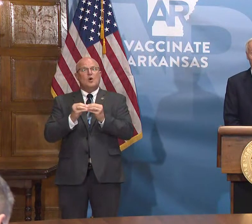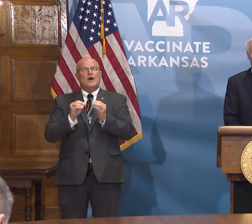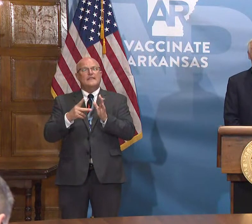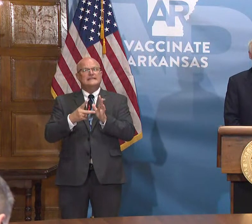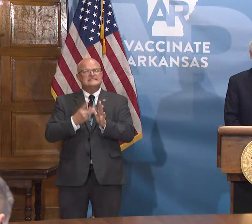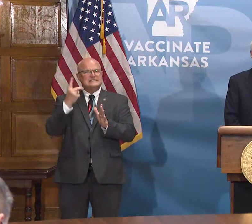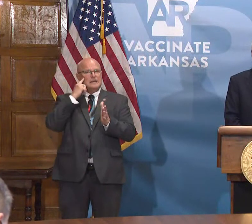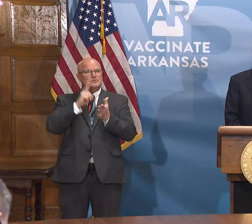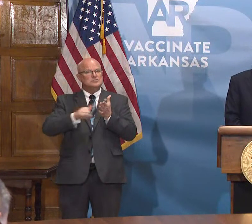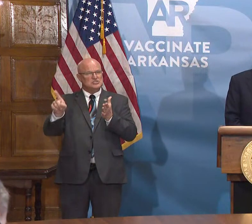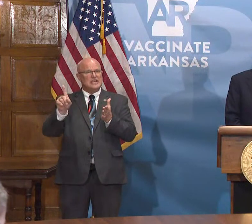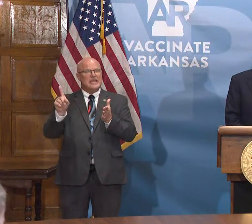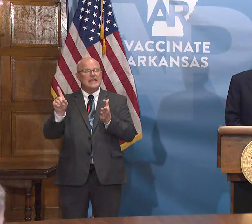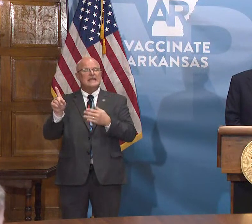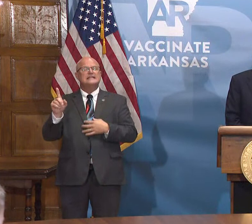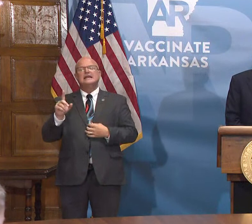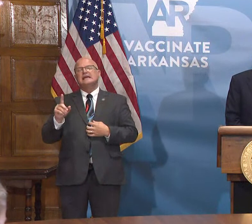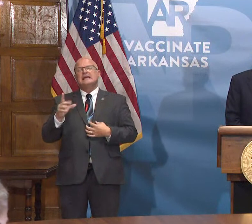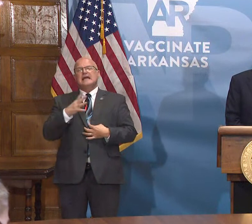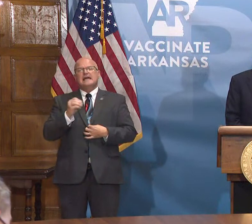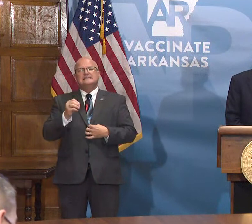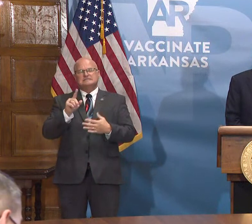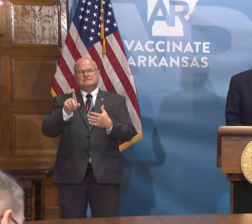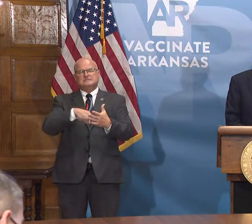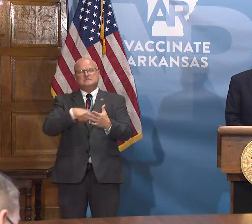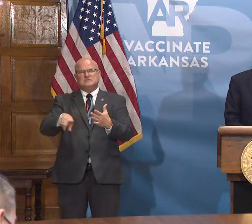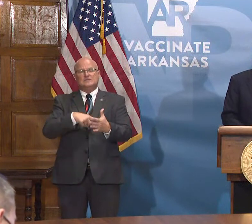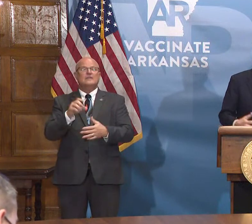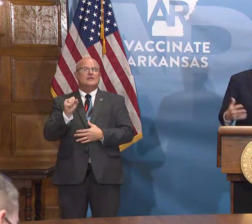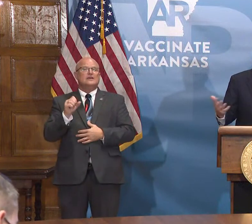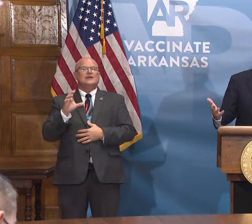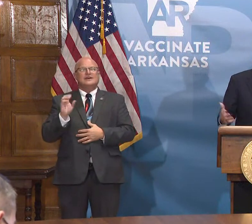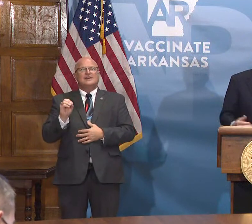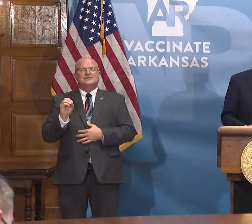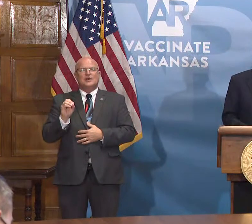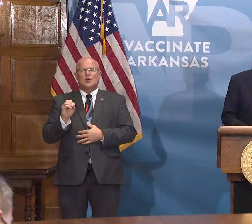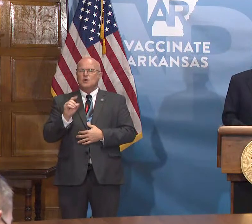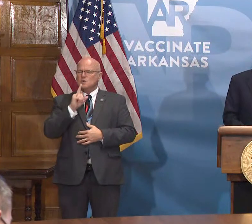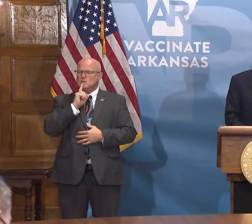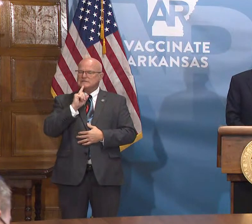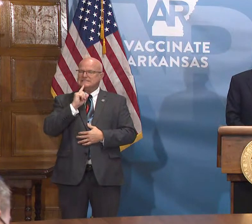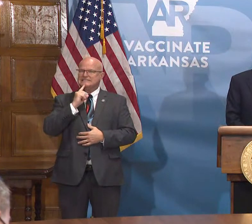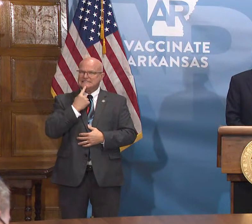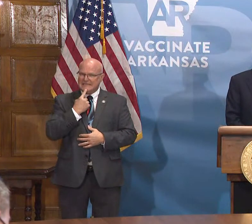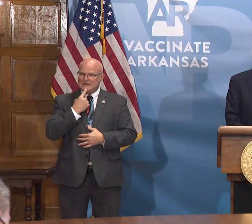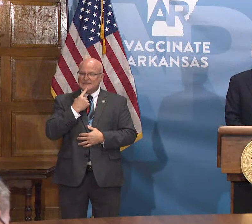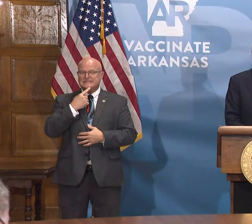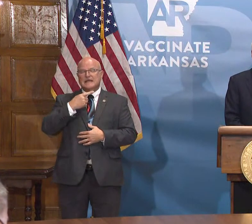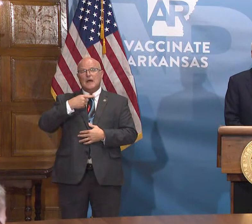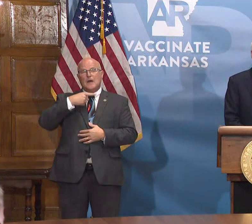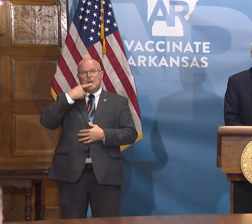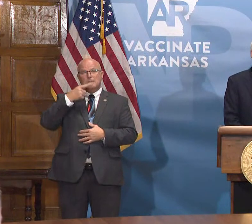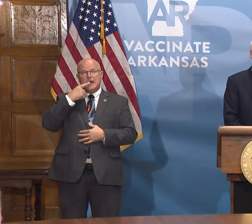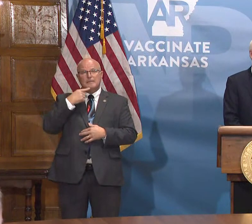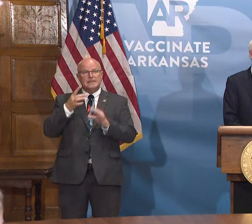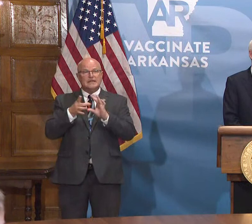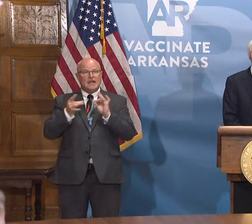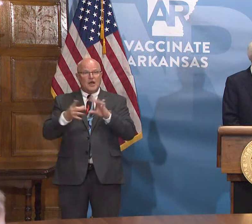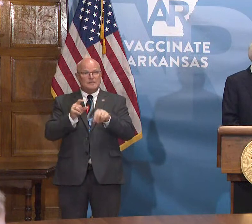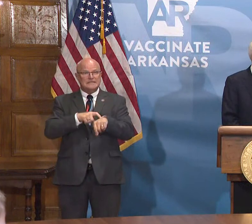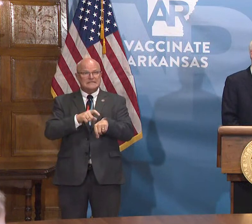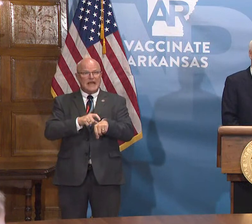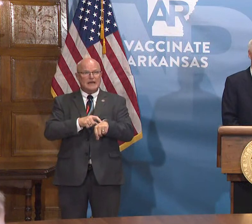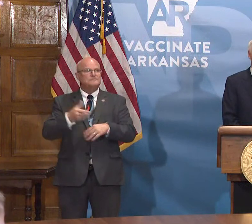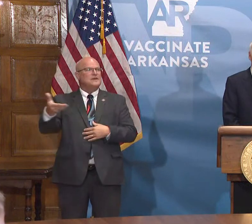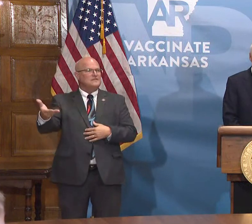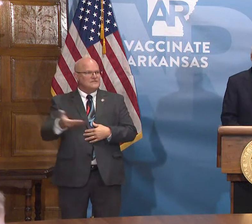double checked, or some different corrections. And so it's a very serious public comment period, and we invite everybody to go